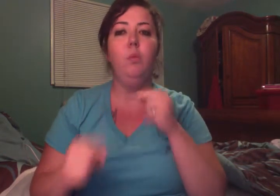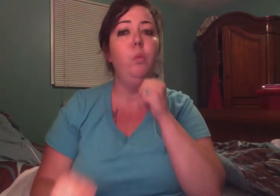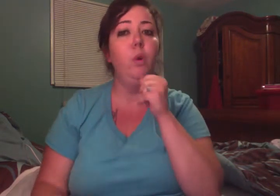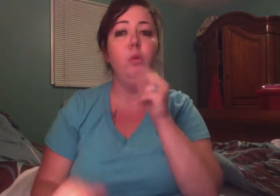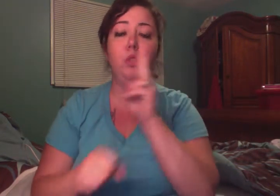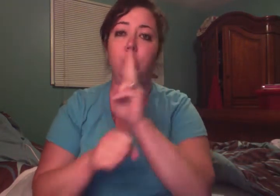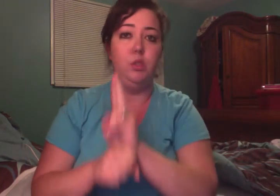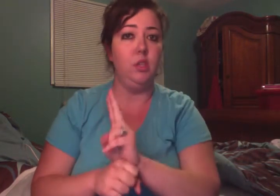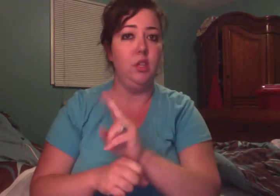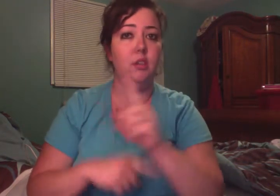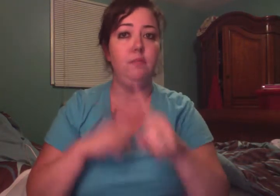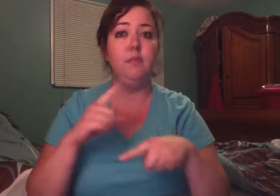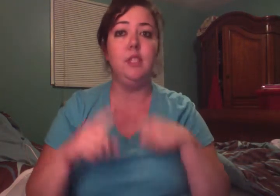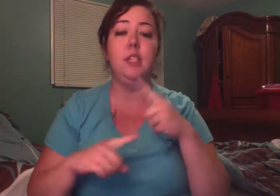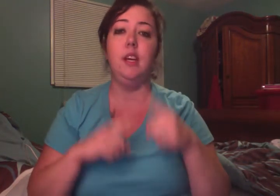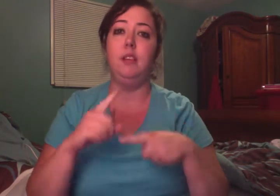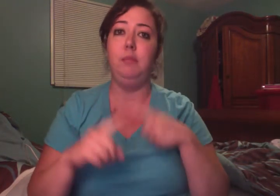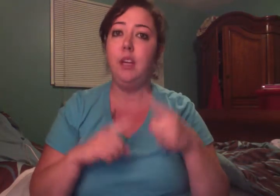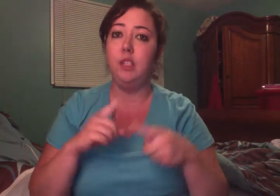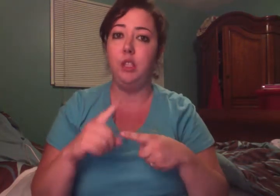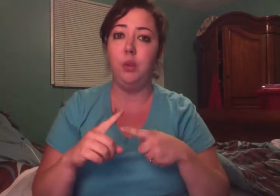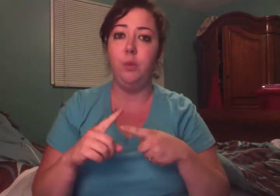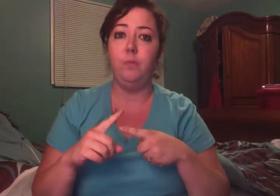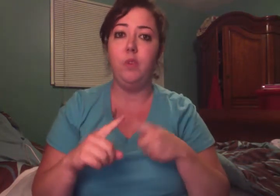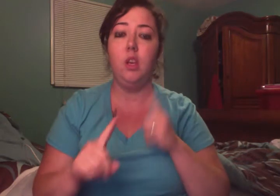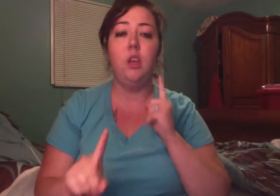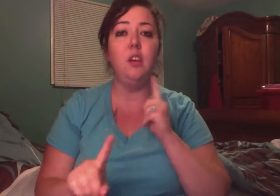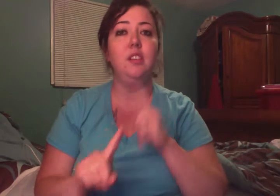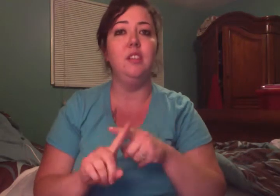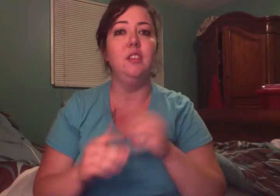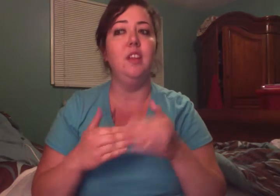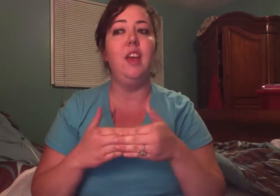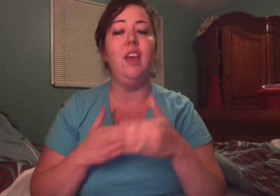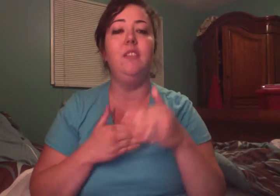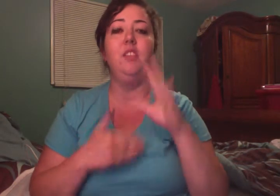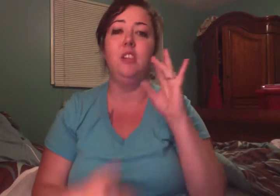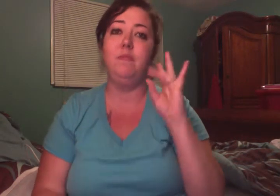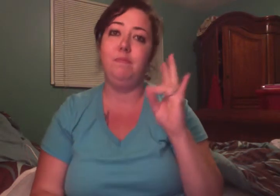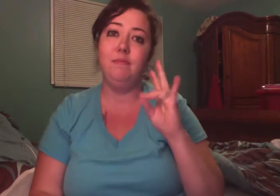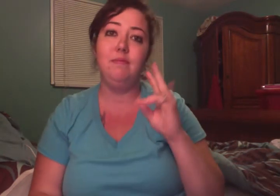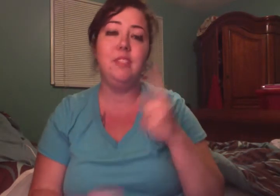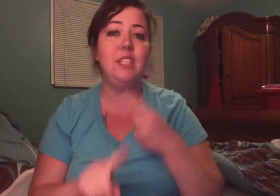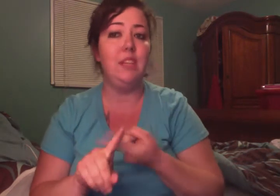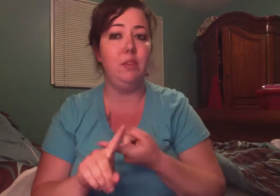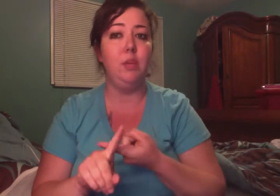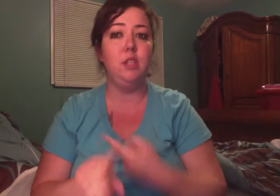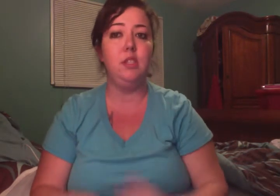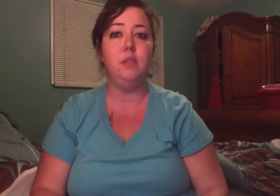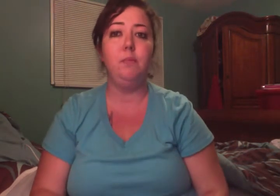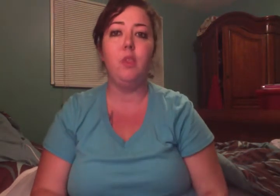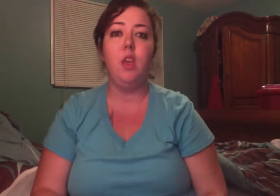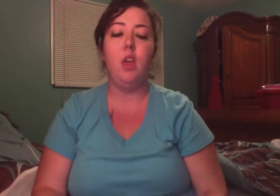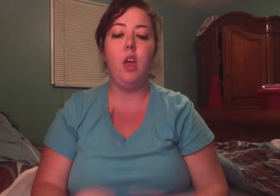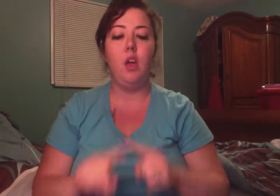won't usually sign back to you until after 7 months.